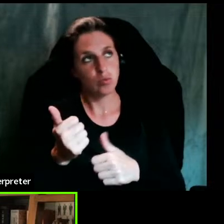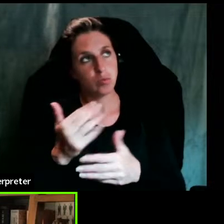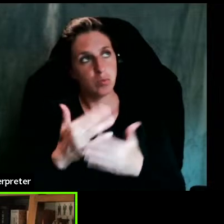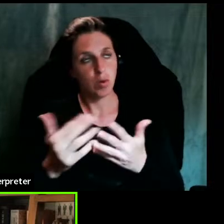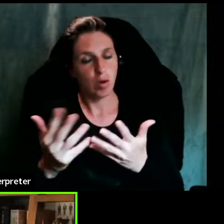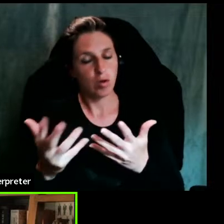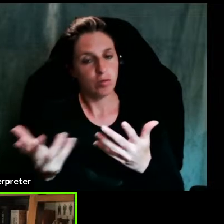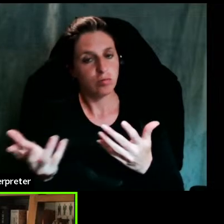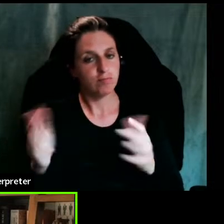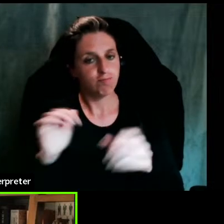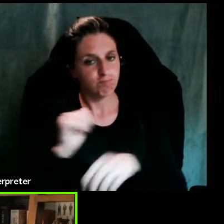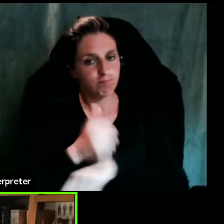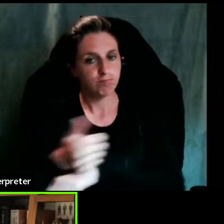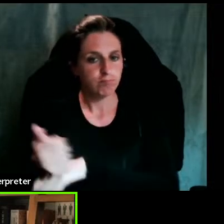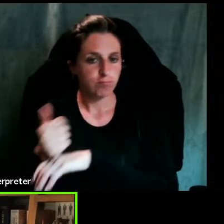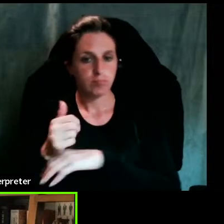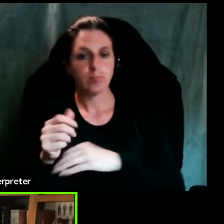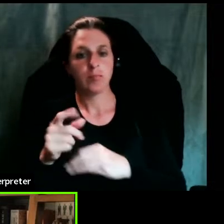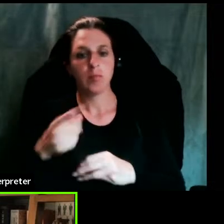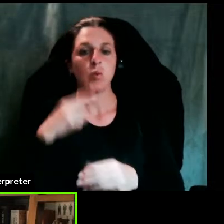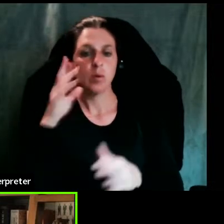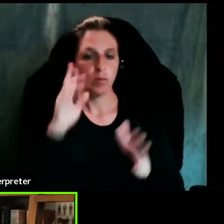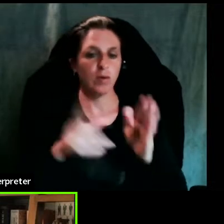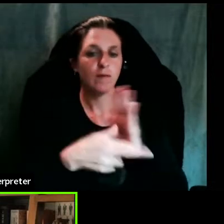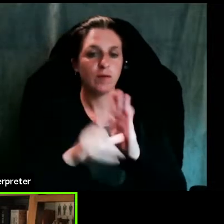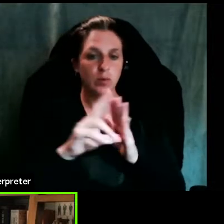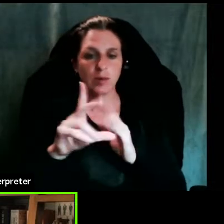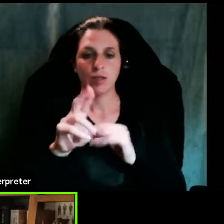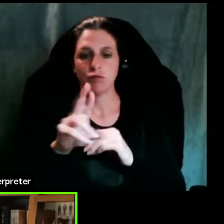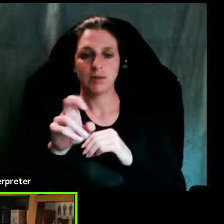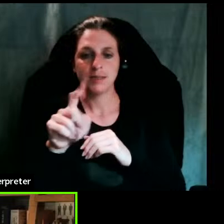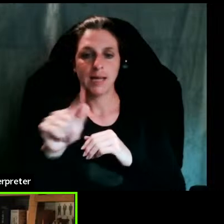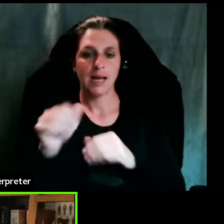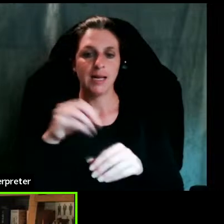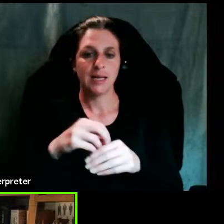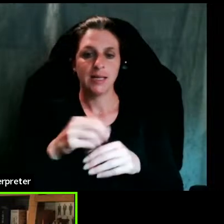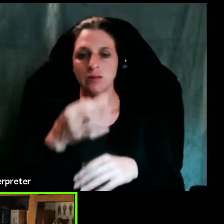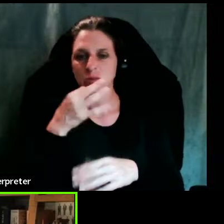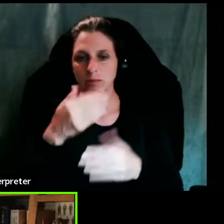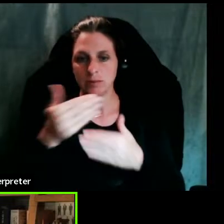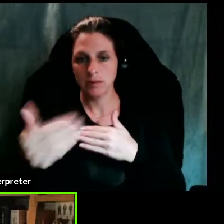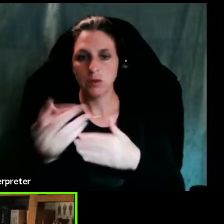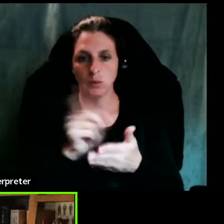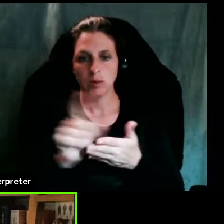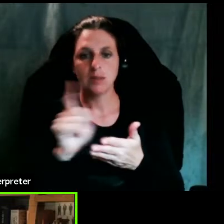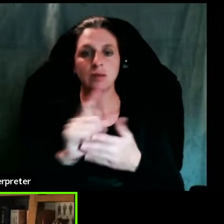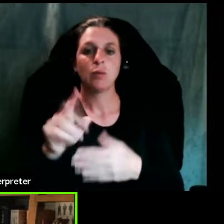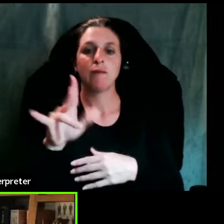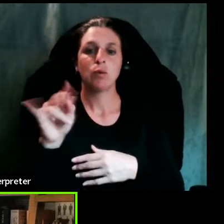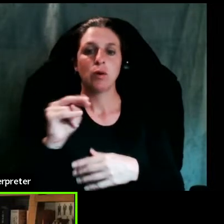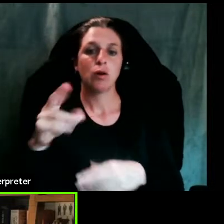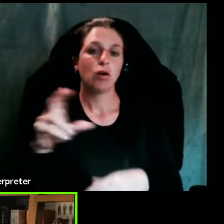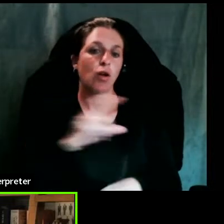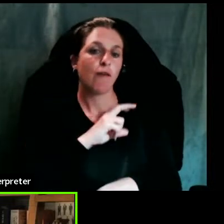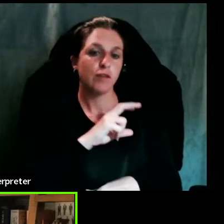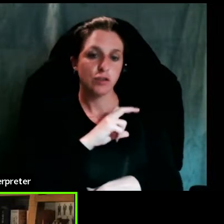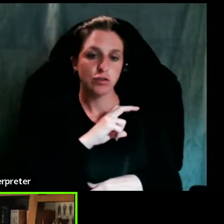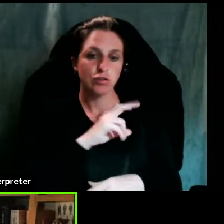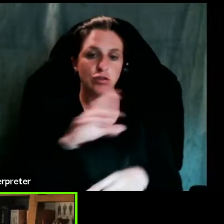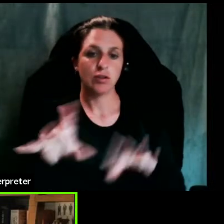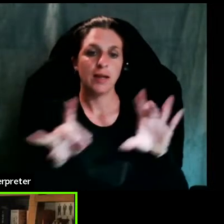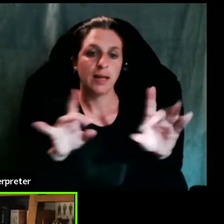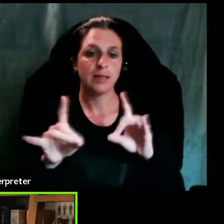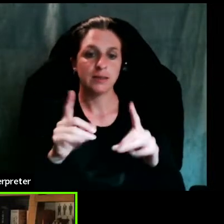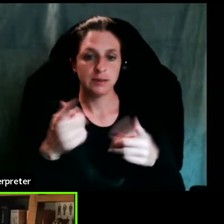we'll be reviewing the survey data in the upcoming weeks. We do have union officer elections upcoming.